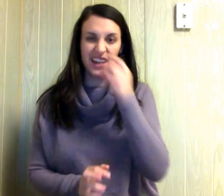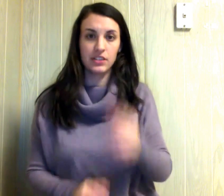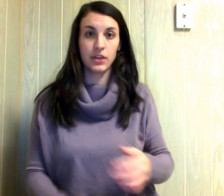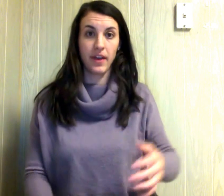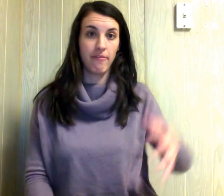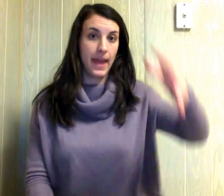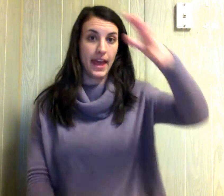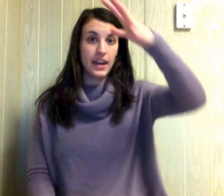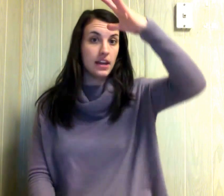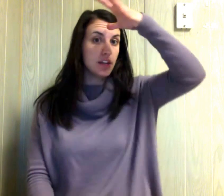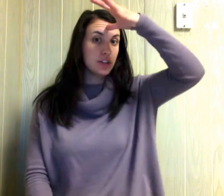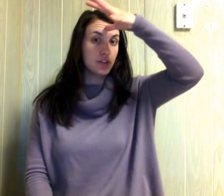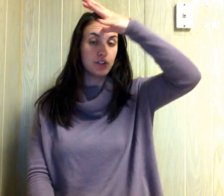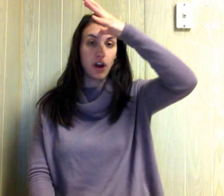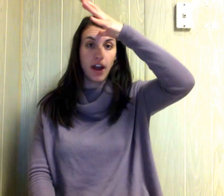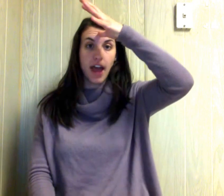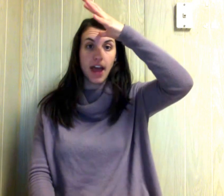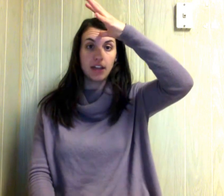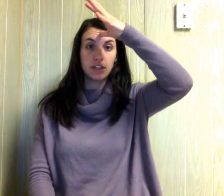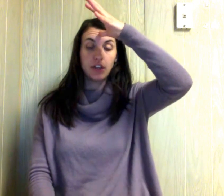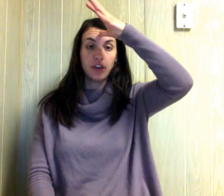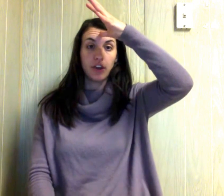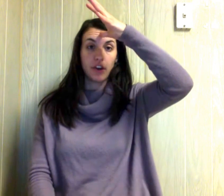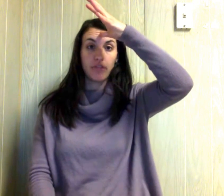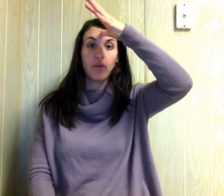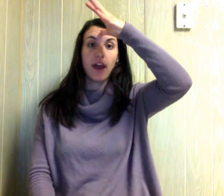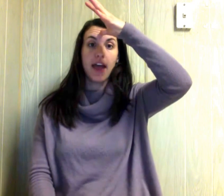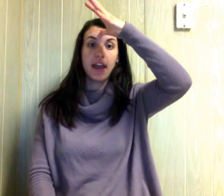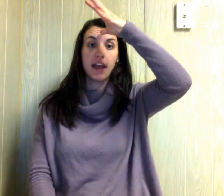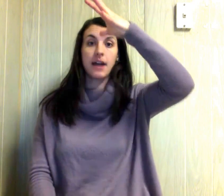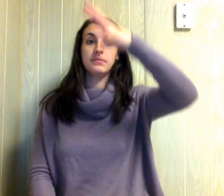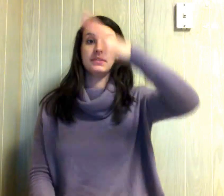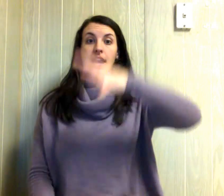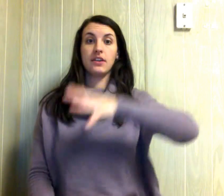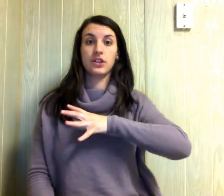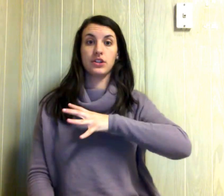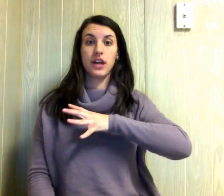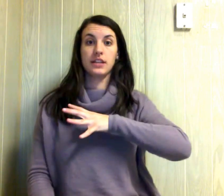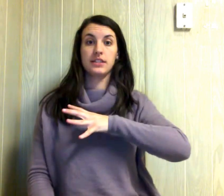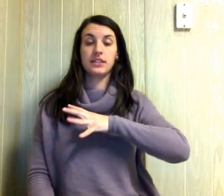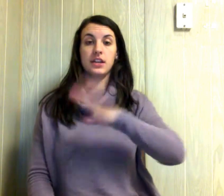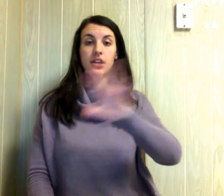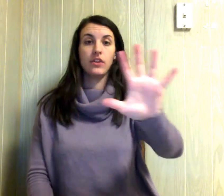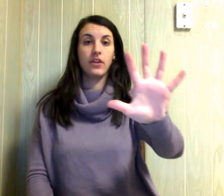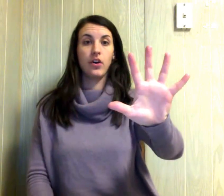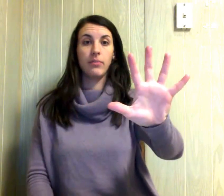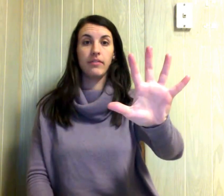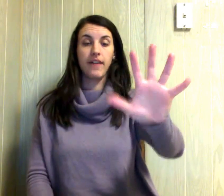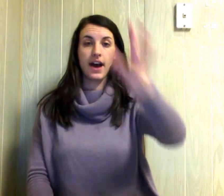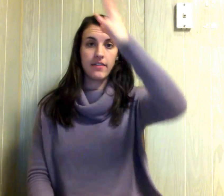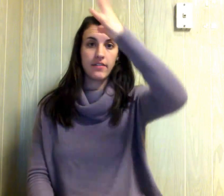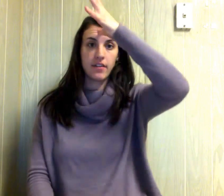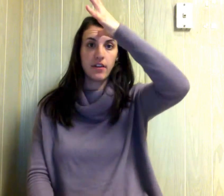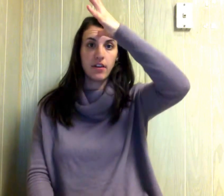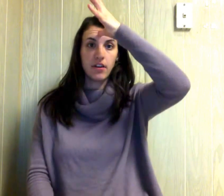so we have man. So you start at your forehead and come down to your chest. You have the open 5, down